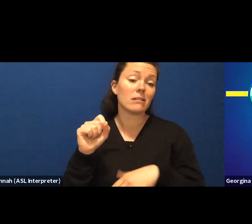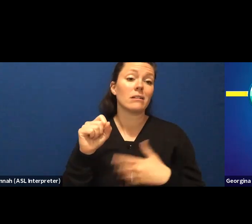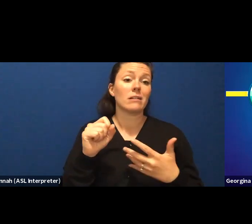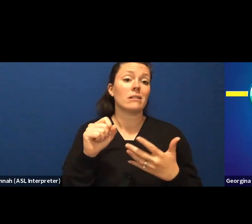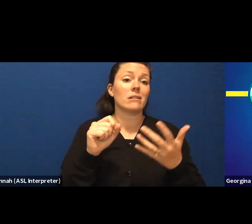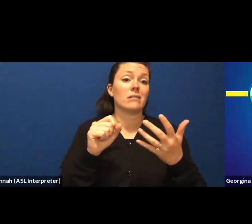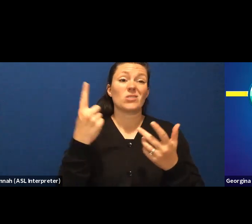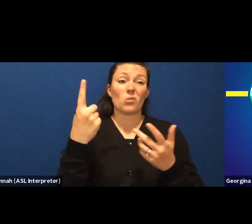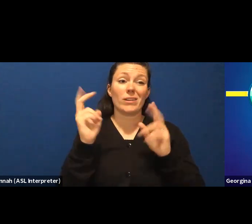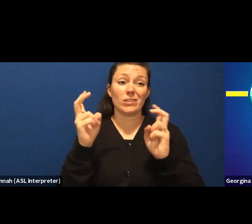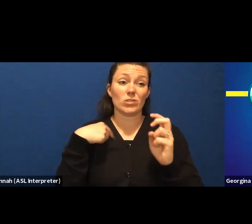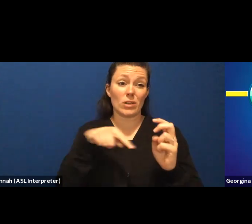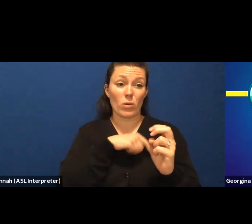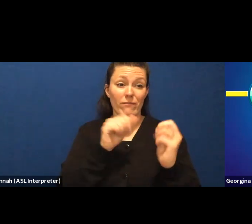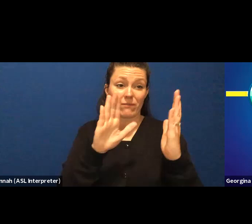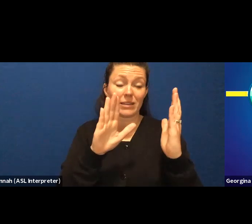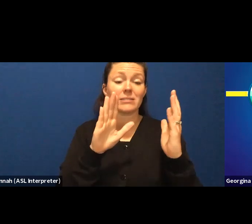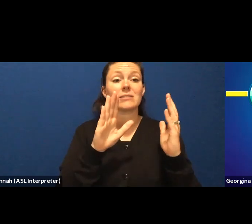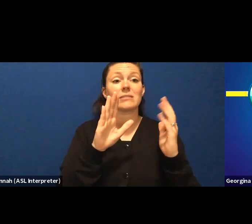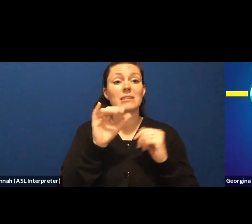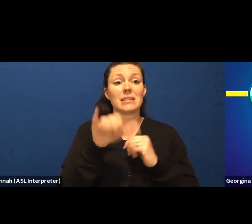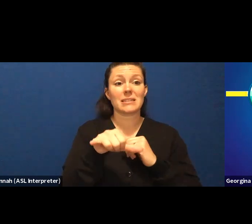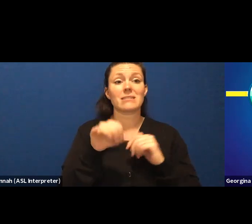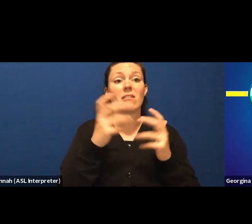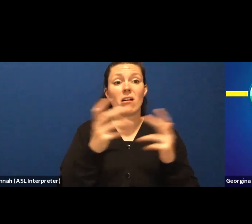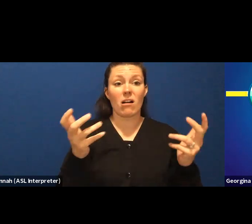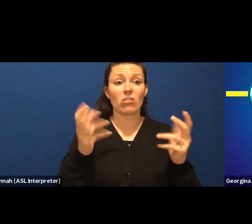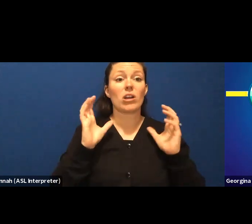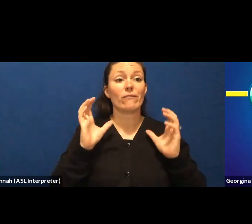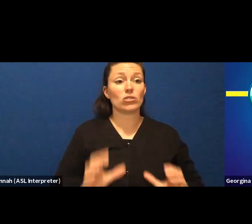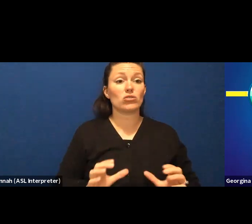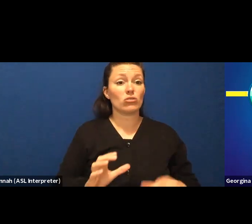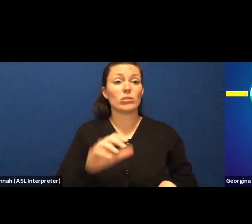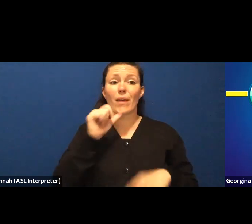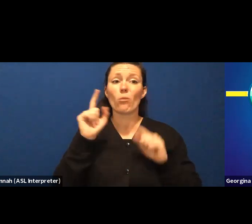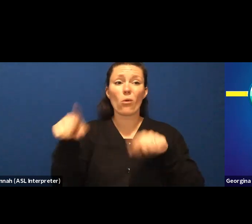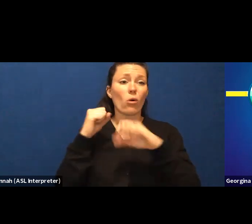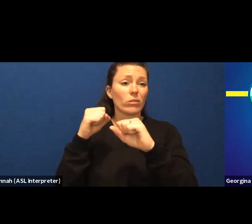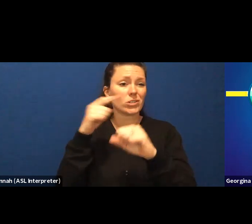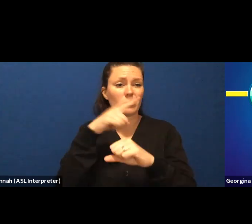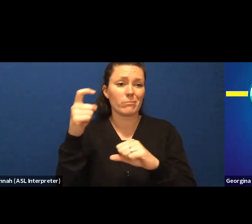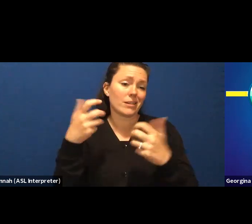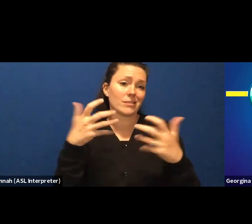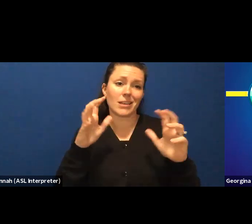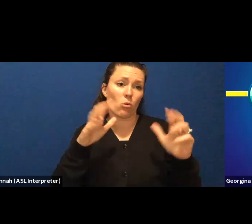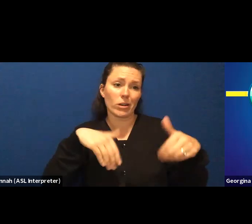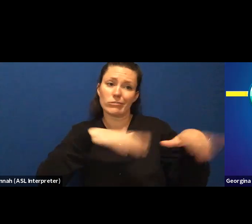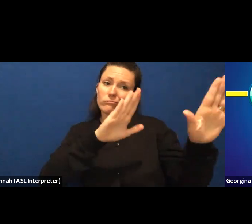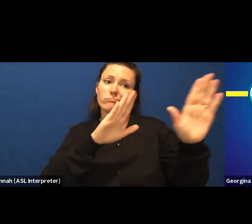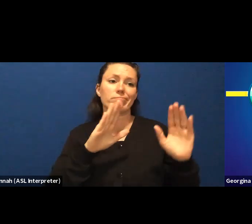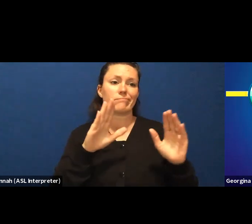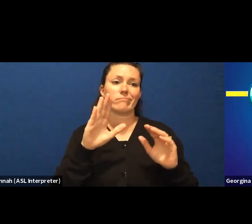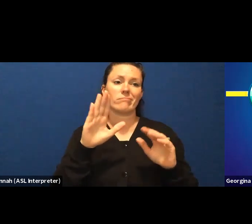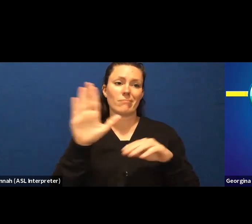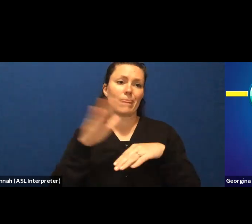that we're facing was that a lot of the consumers will not go to a shelter because they don't want to give up on their pet, on their